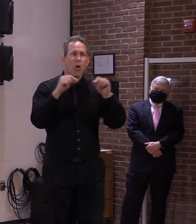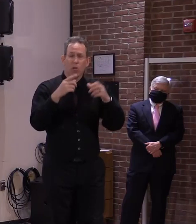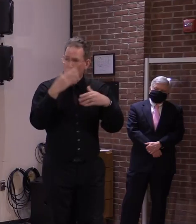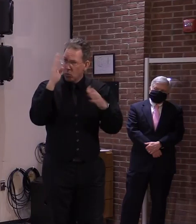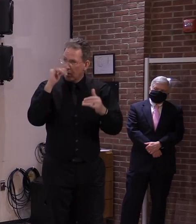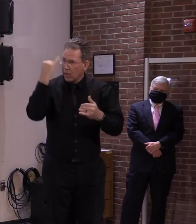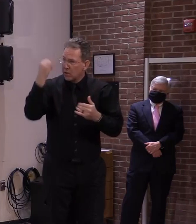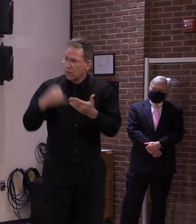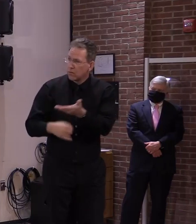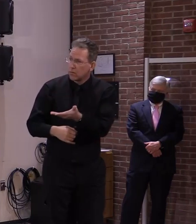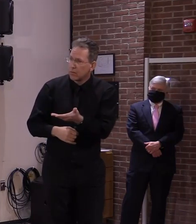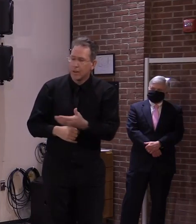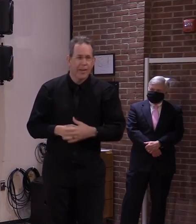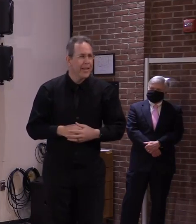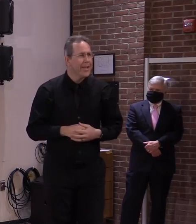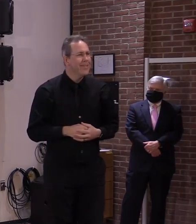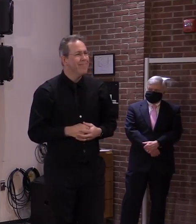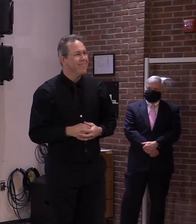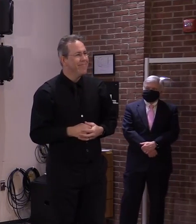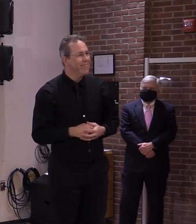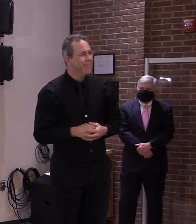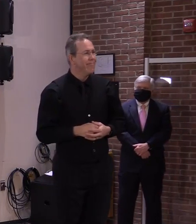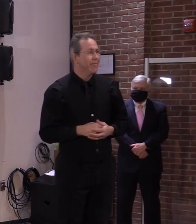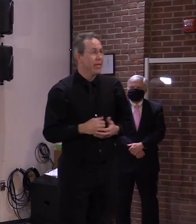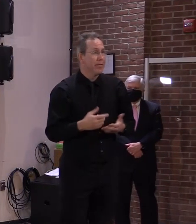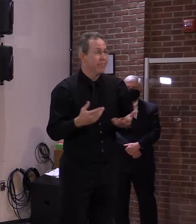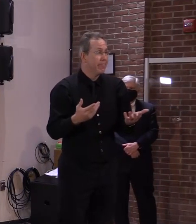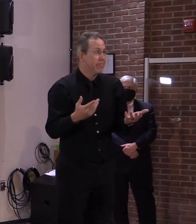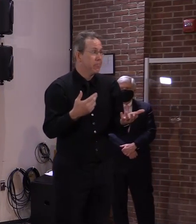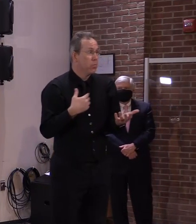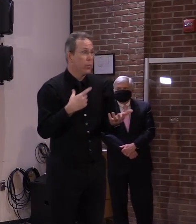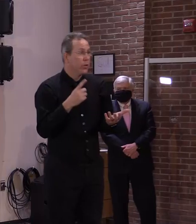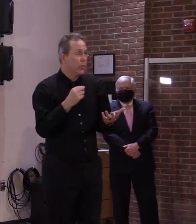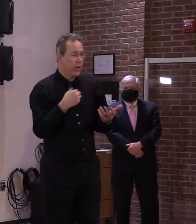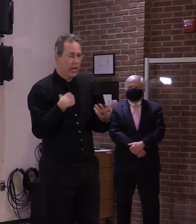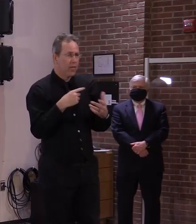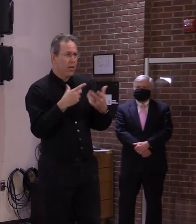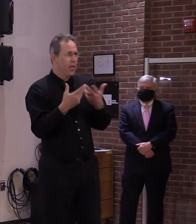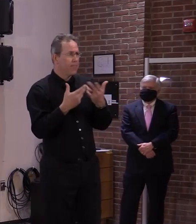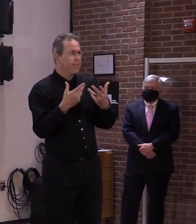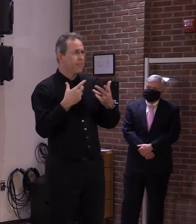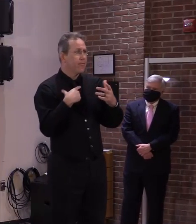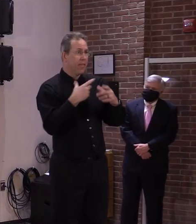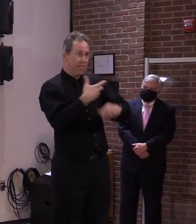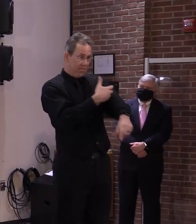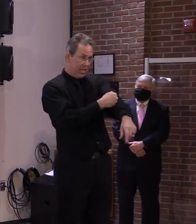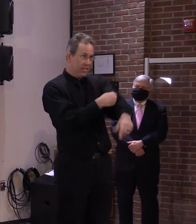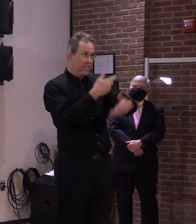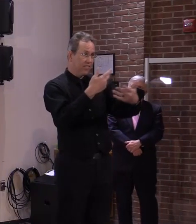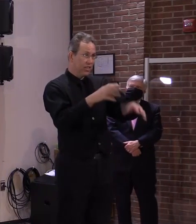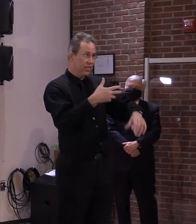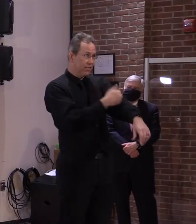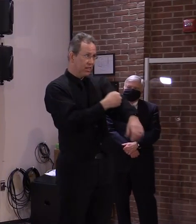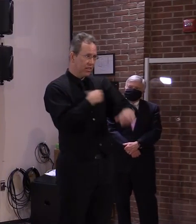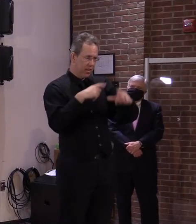have a card system, I think, now in some respects. Everyone that receives a vaccine will get a card,